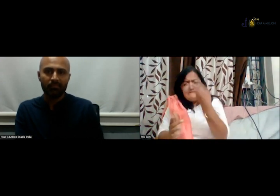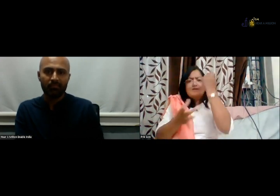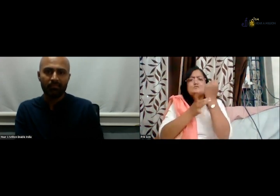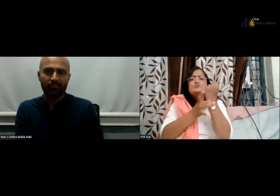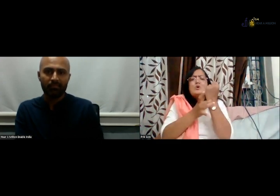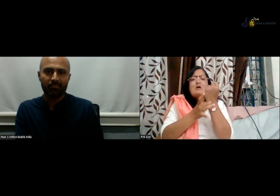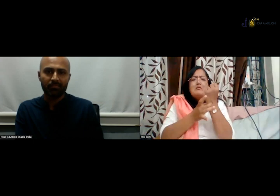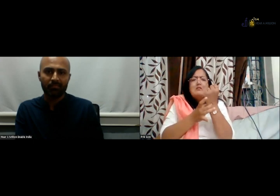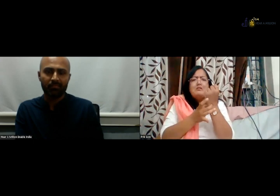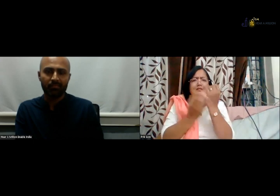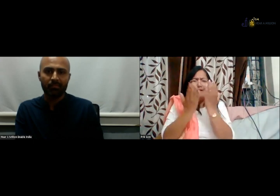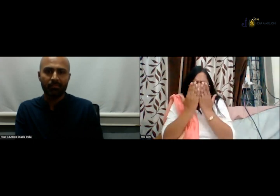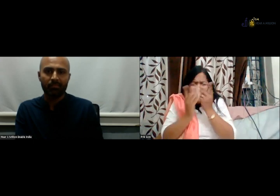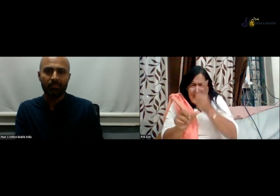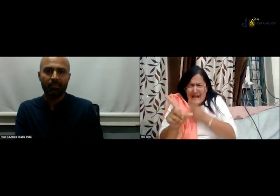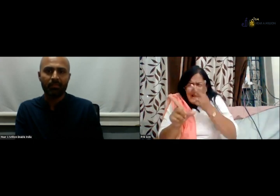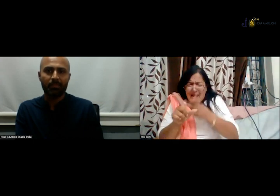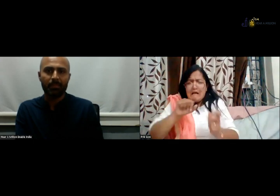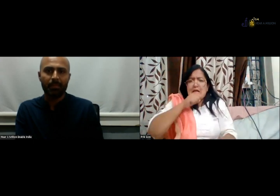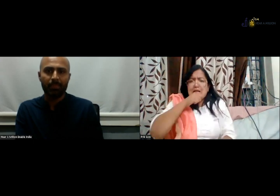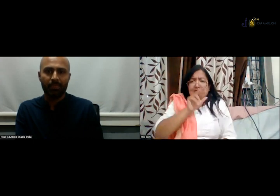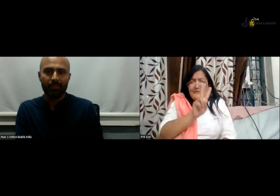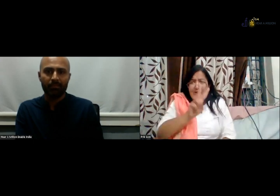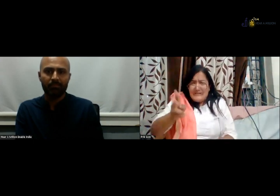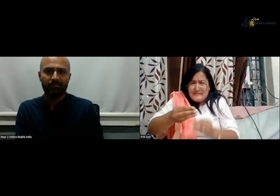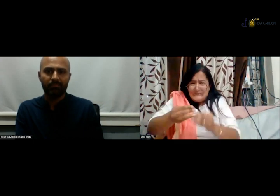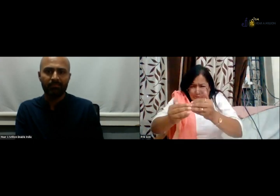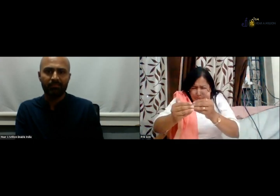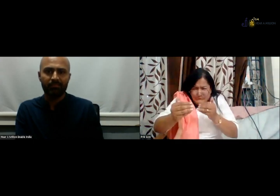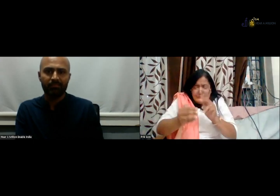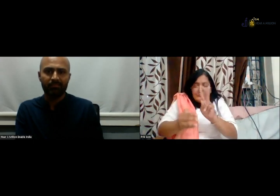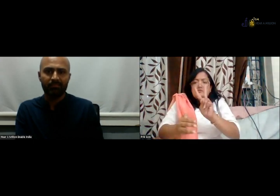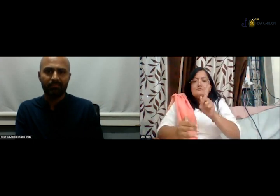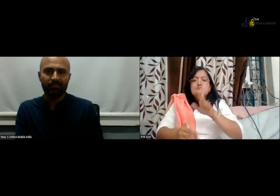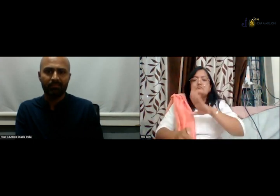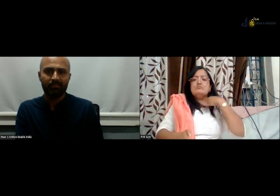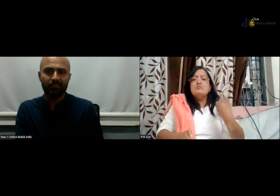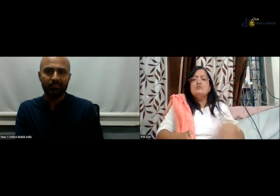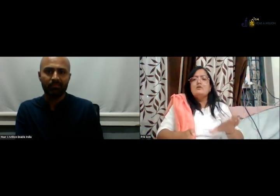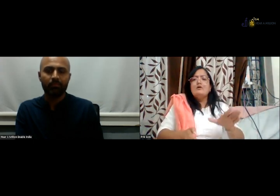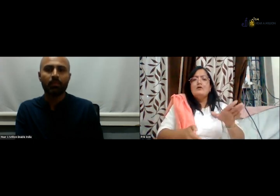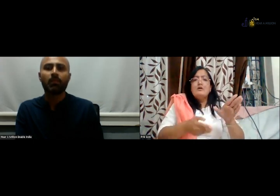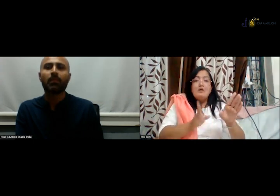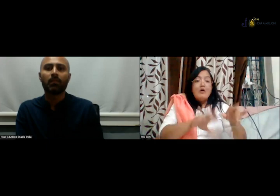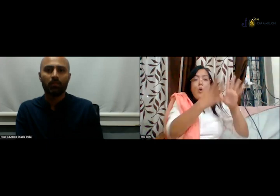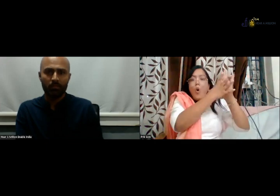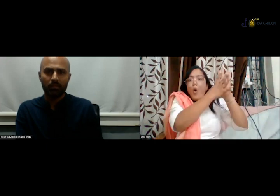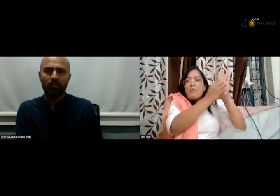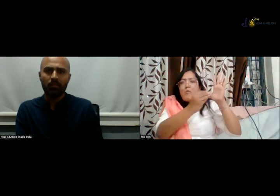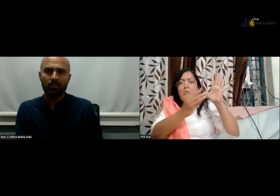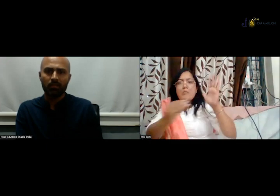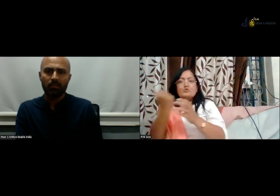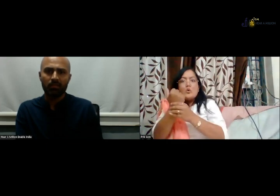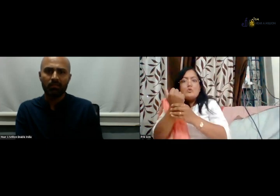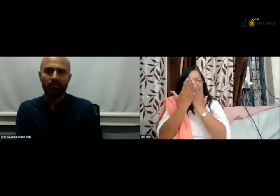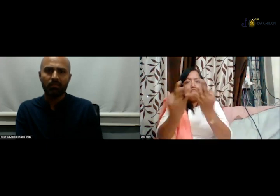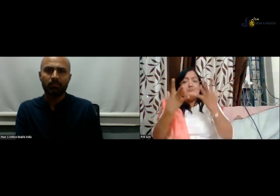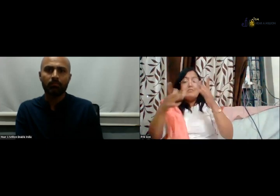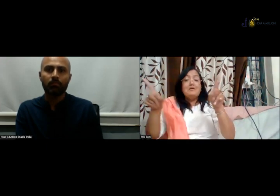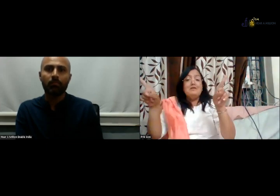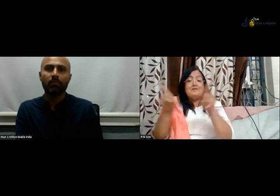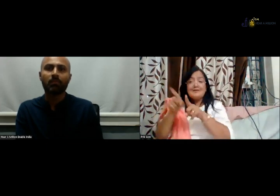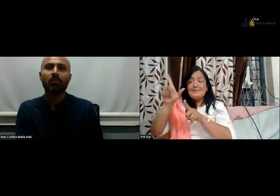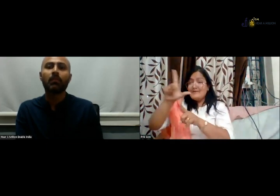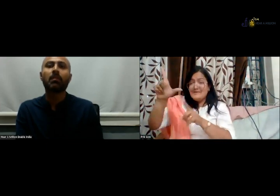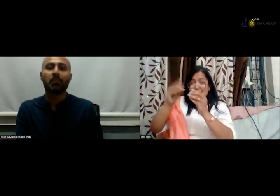whose name started by A, and so she's the first doctor. She, when she was actually